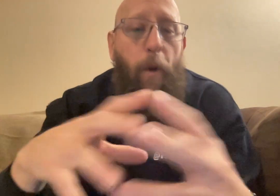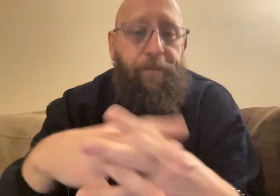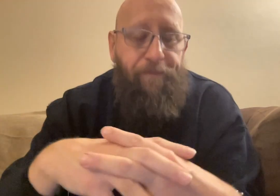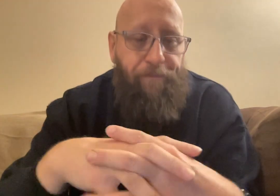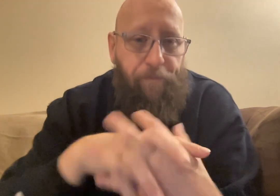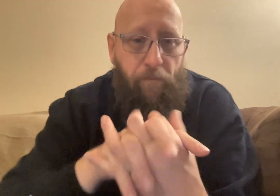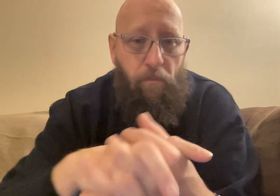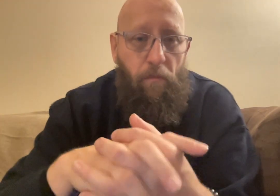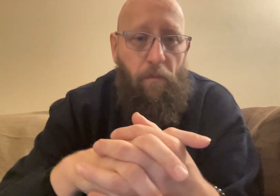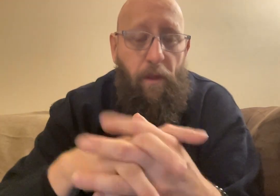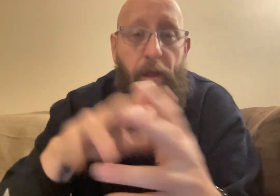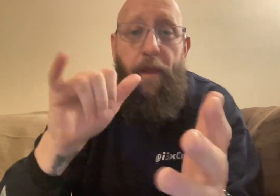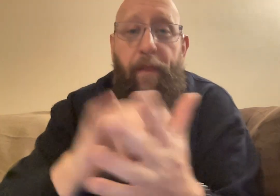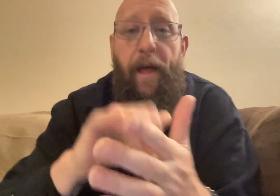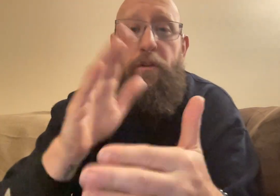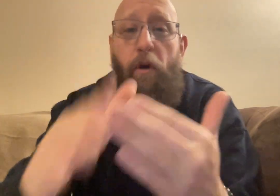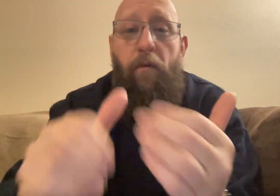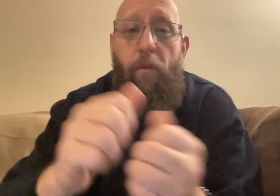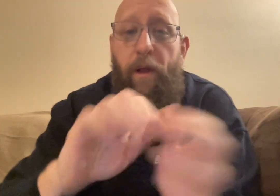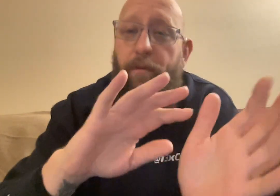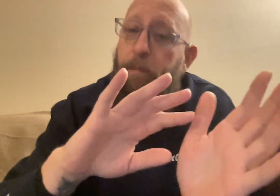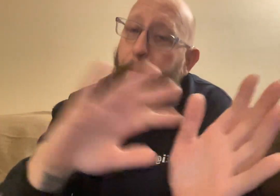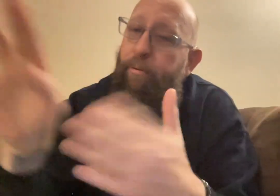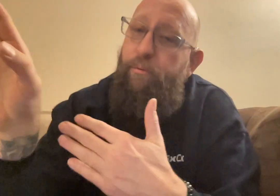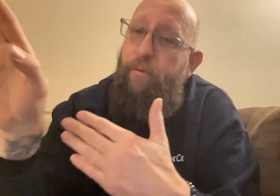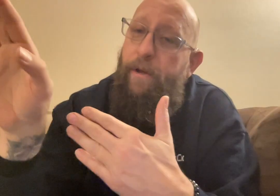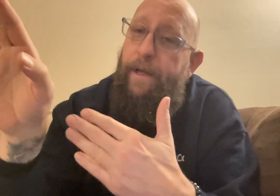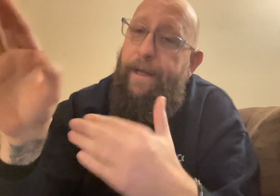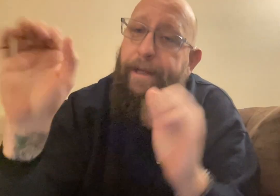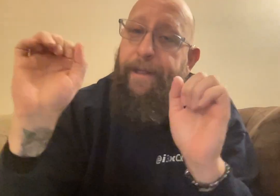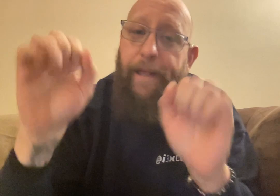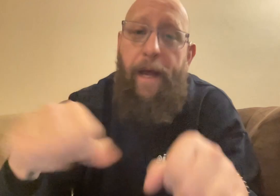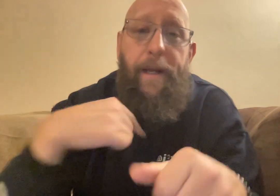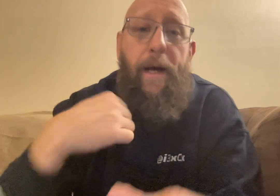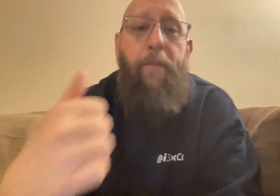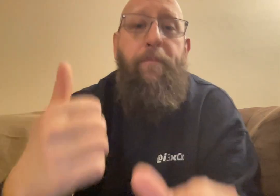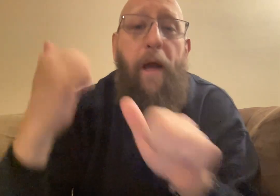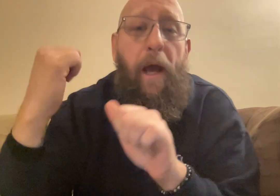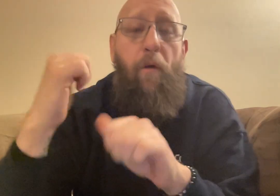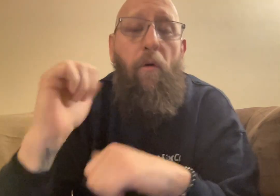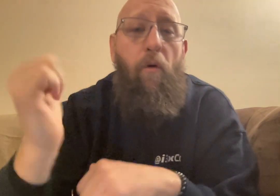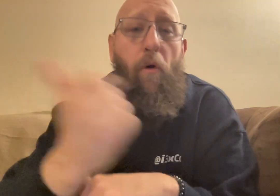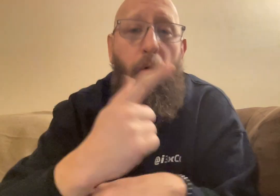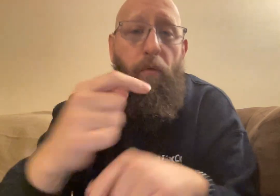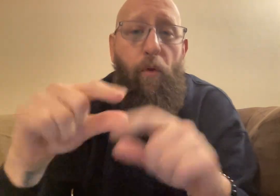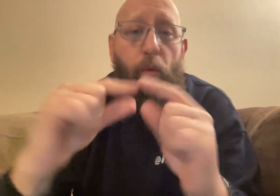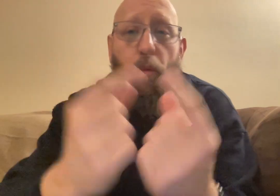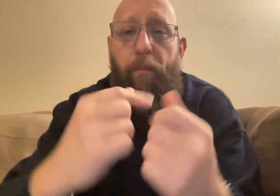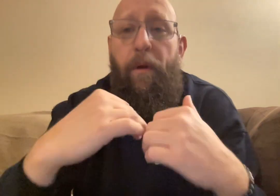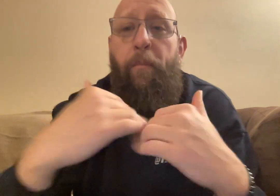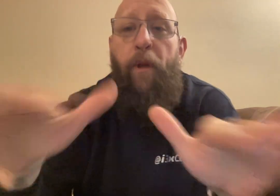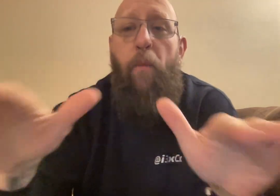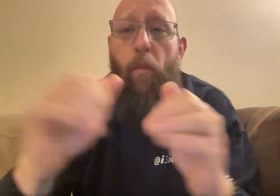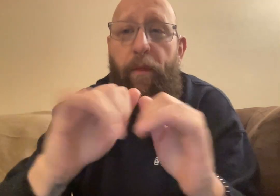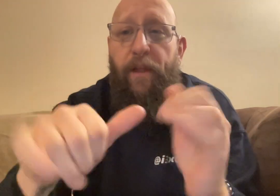So, that's over with. Yeah, I'm out of the group. I'm done with that